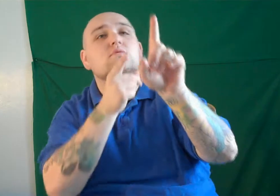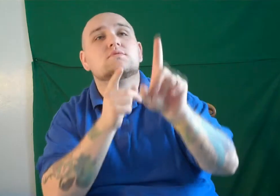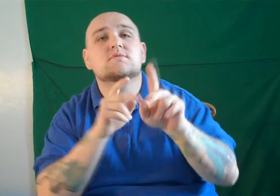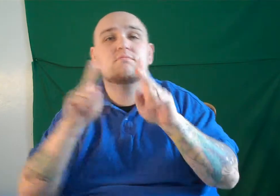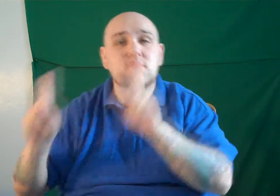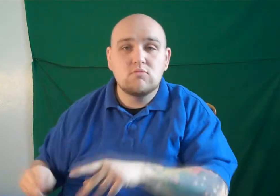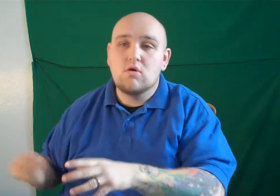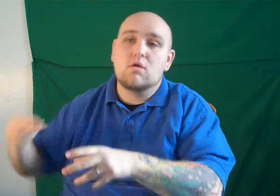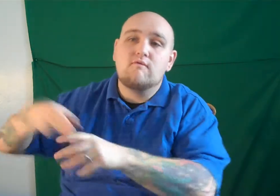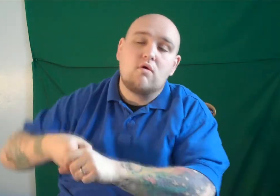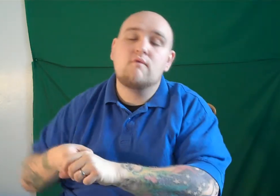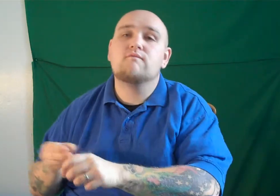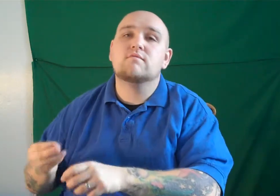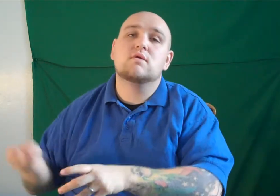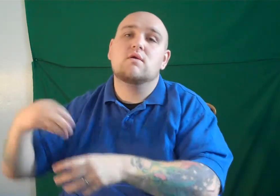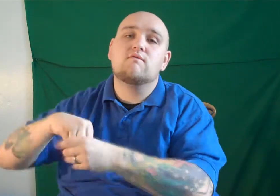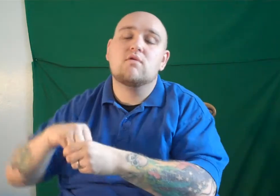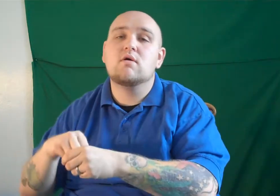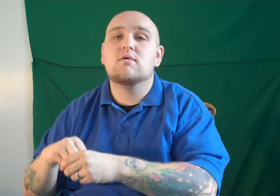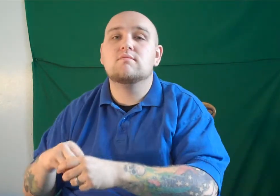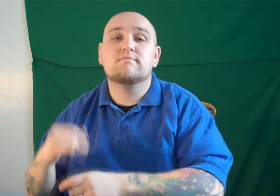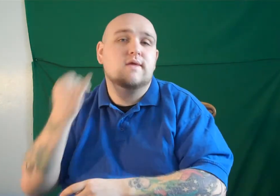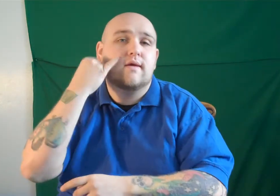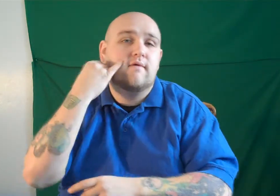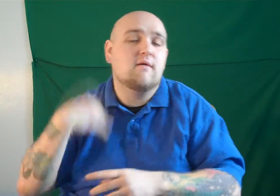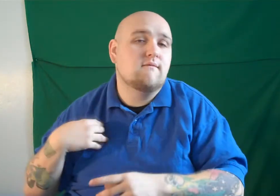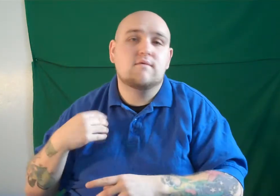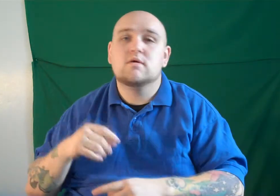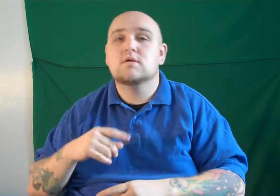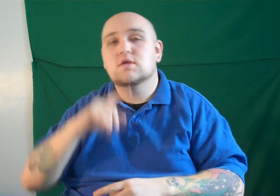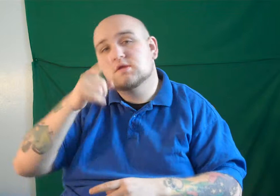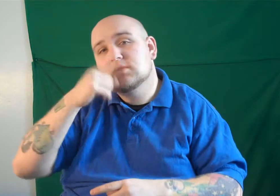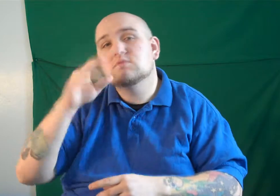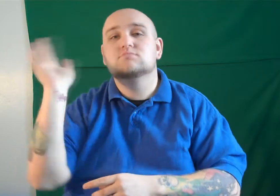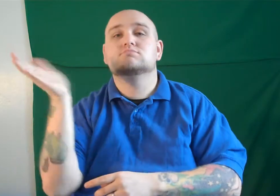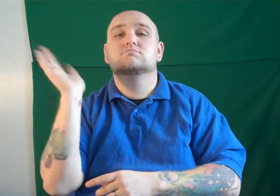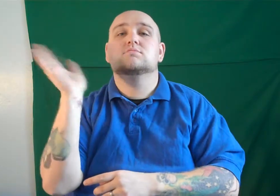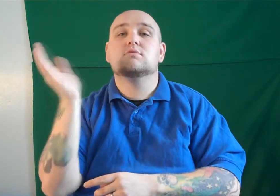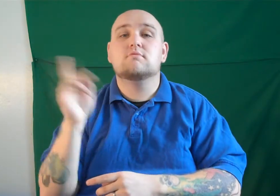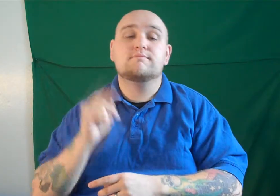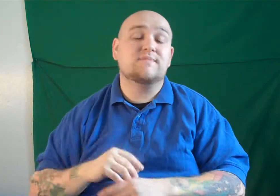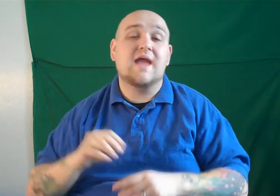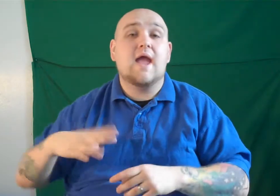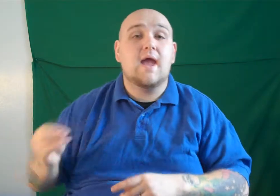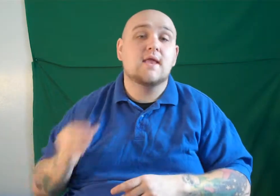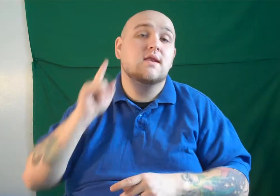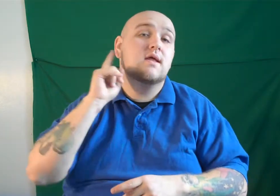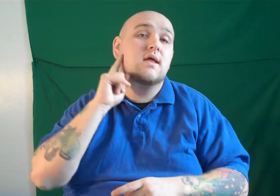if let's say that it's an assignment where there is a hearing speaker and a deaf client, what is the goal of that hearing speaker? What